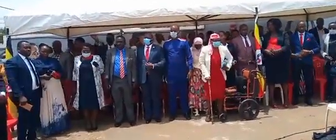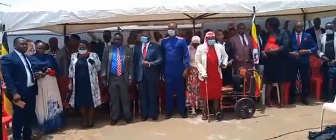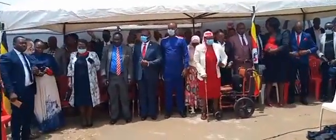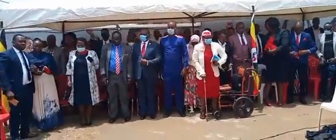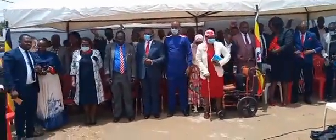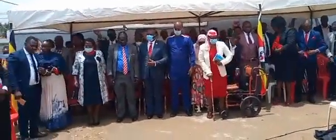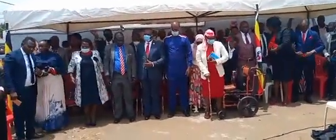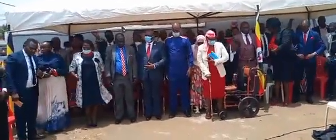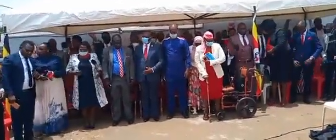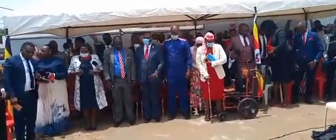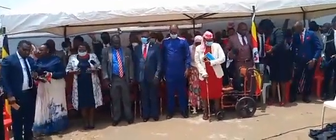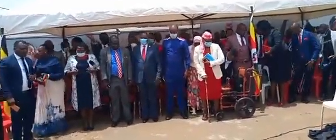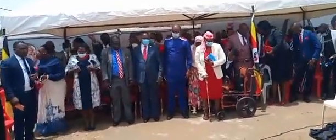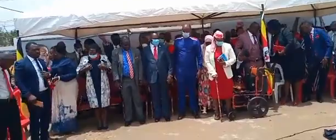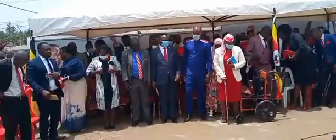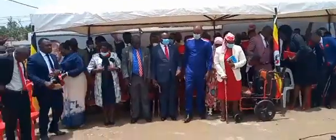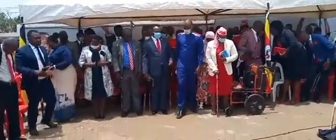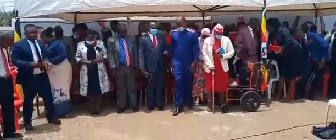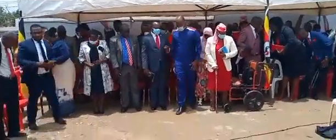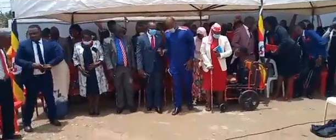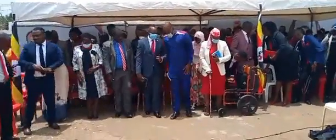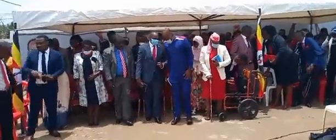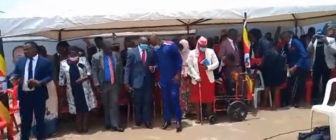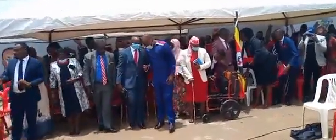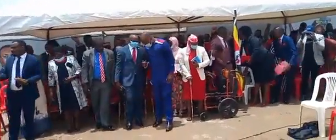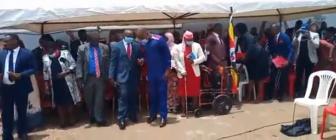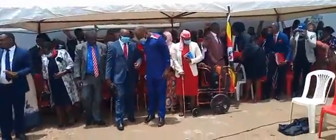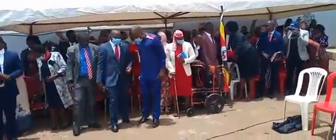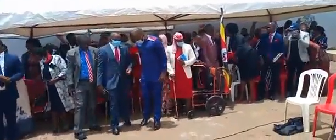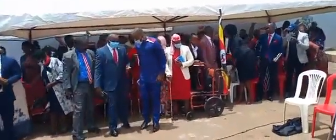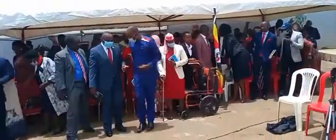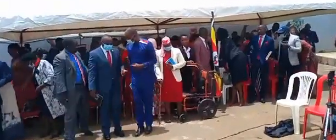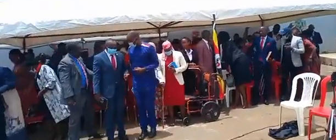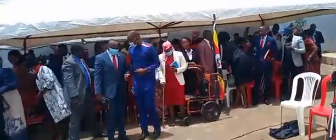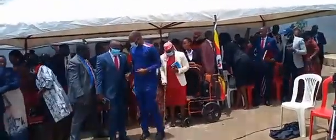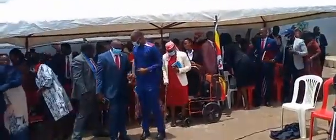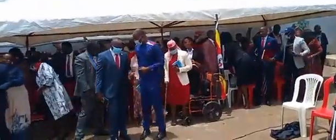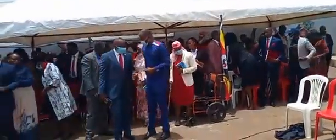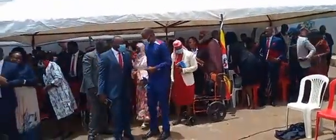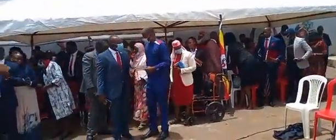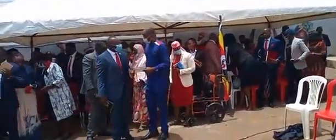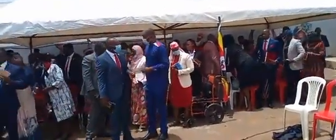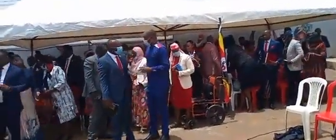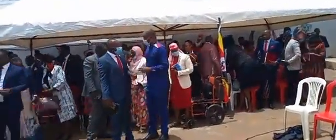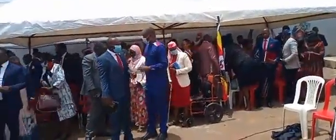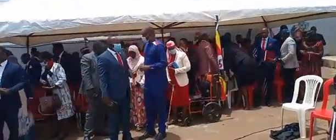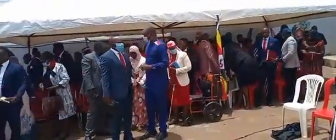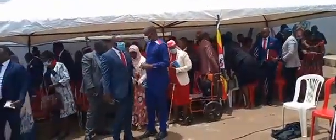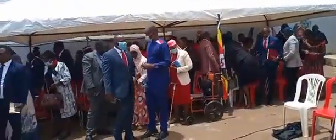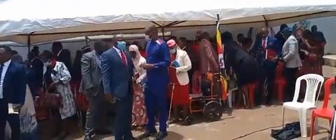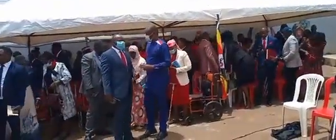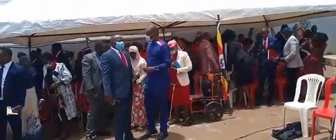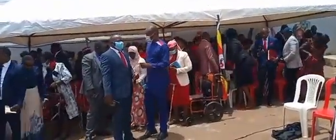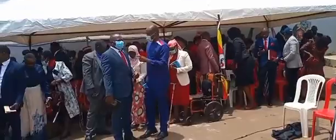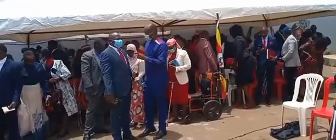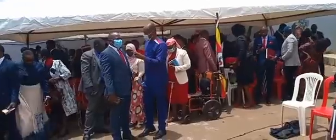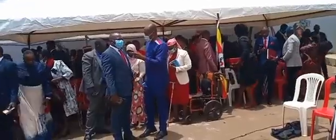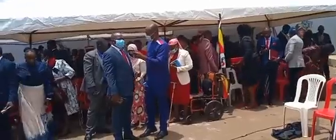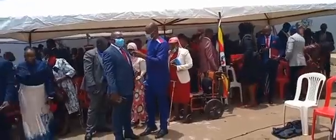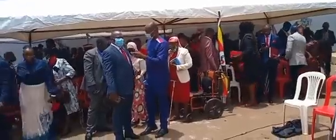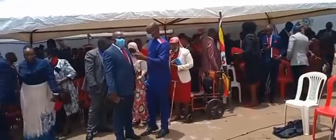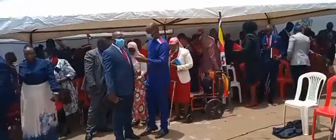power. Thank you, everybody. Have a nice day. Yeah, that was a brief meeting